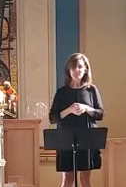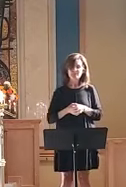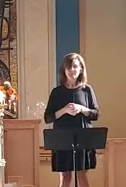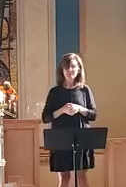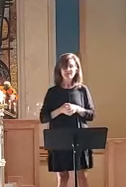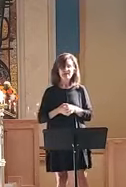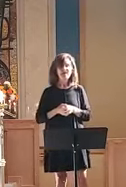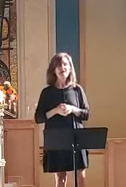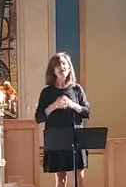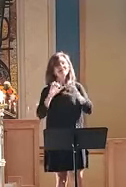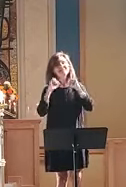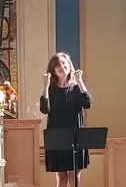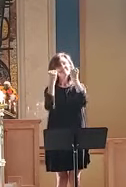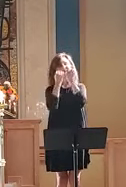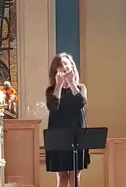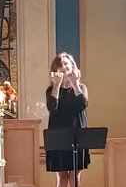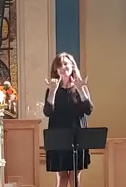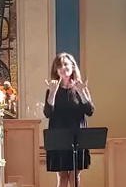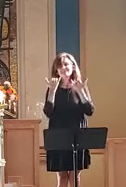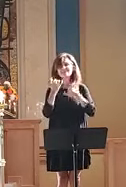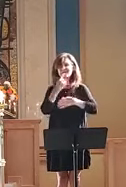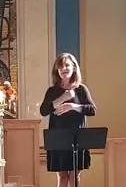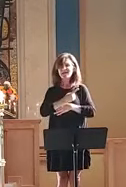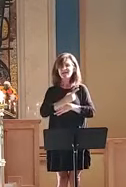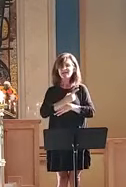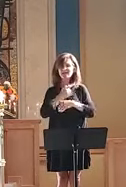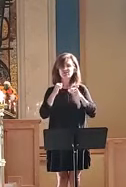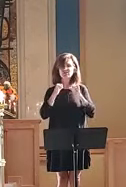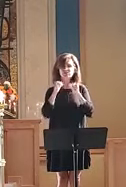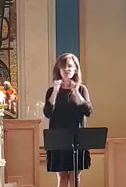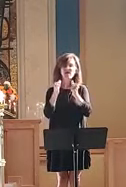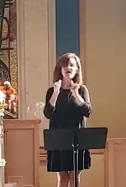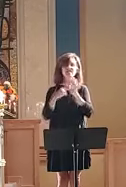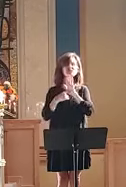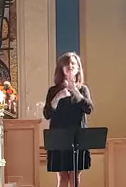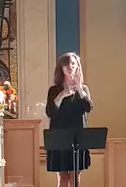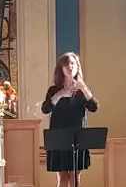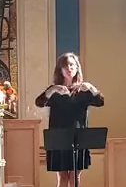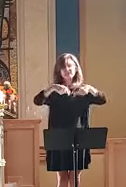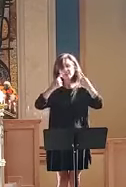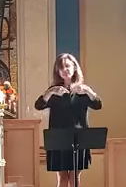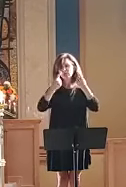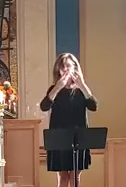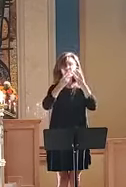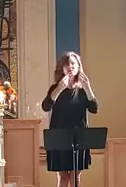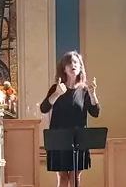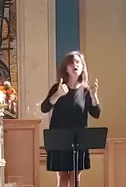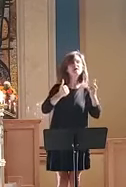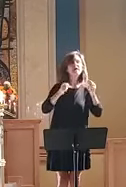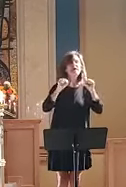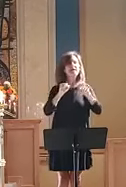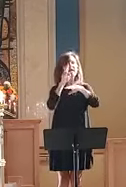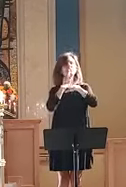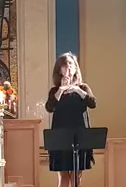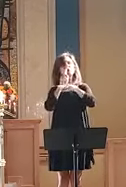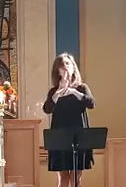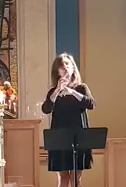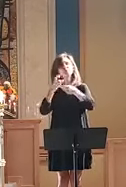Our society today will tend to try to resolve disputes through rules and regs. It's the